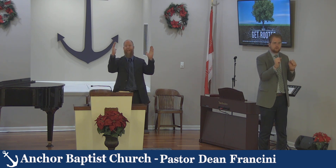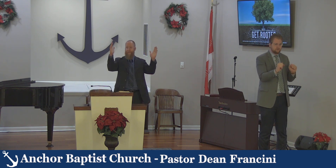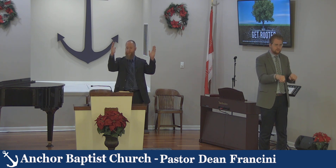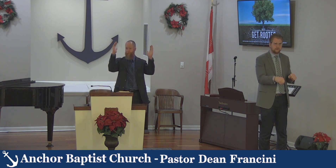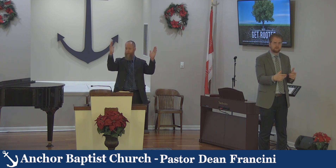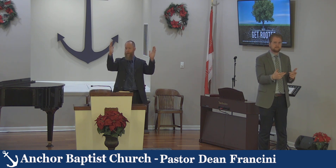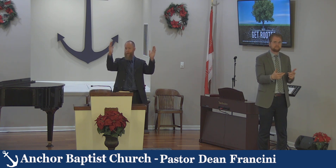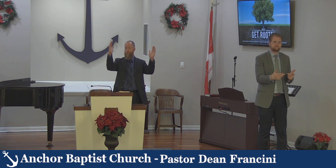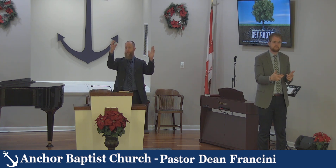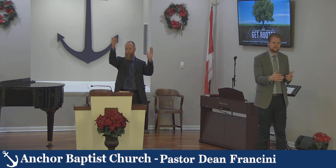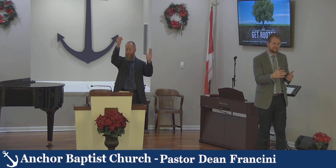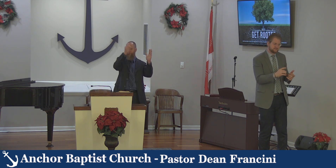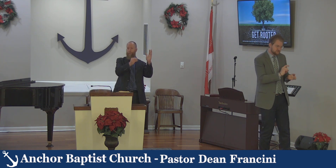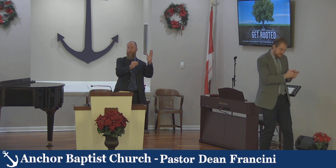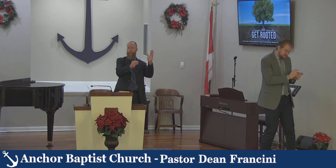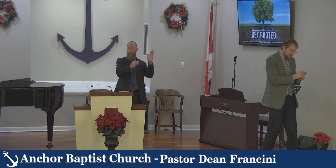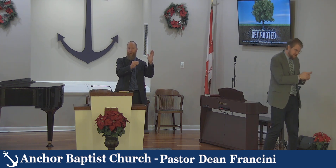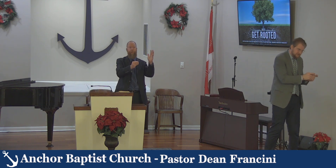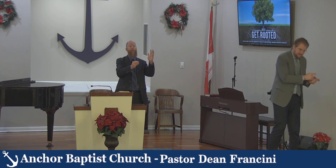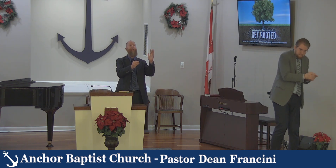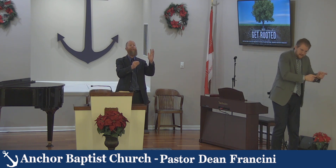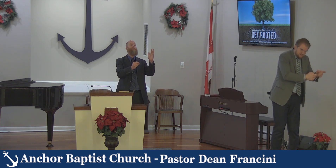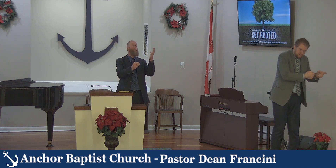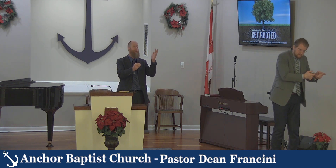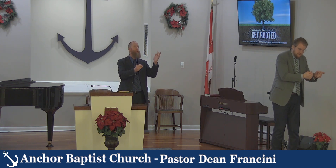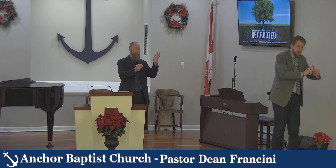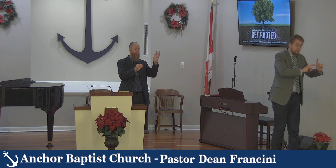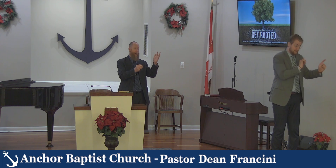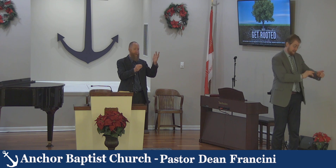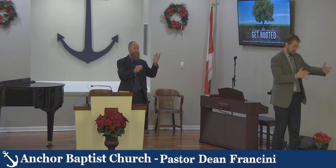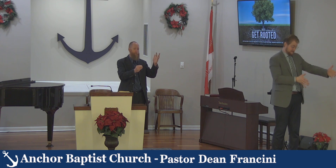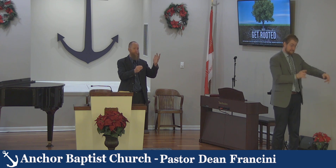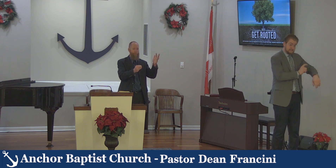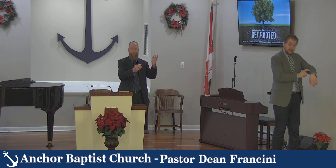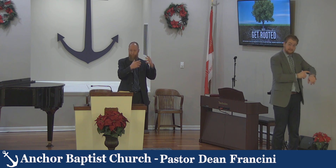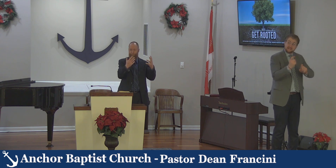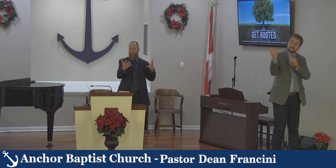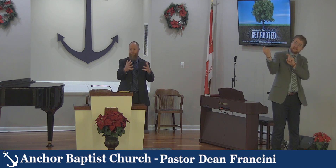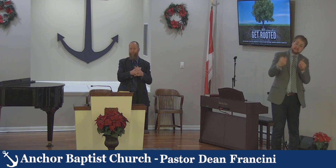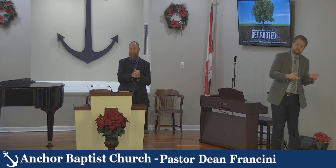that time is time that's been gifted by God and it's to be utilized